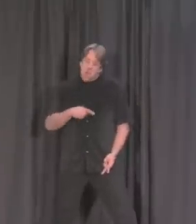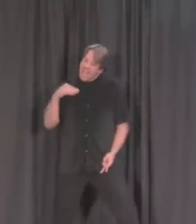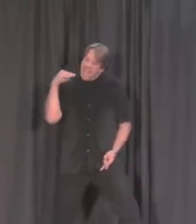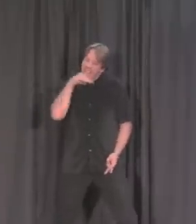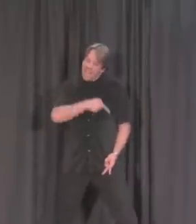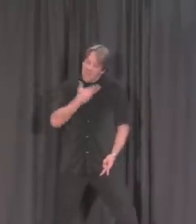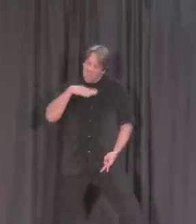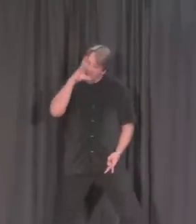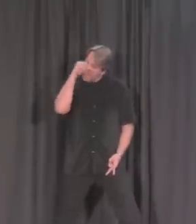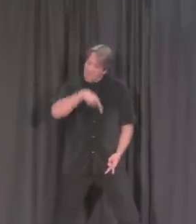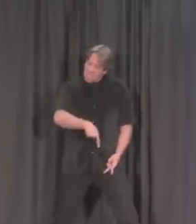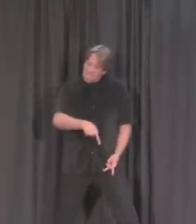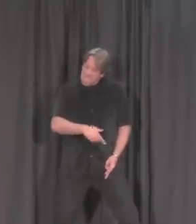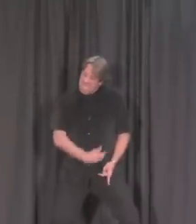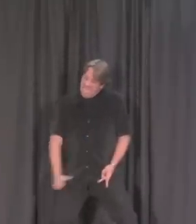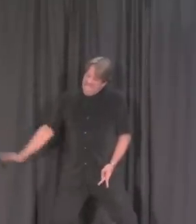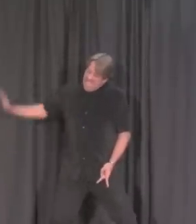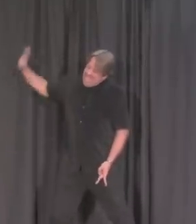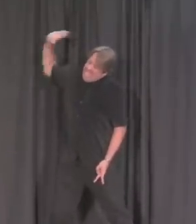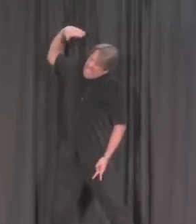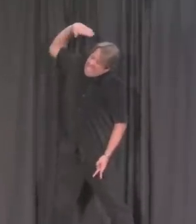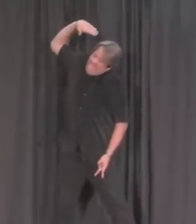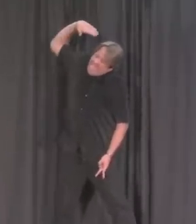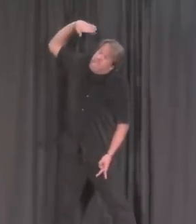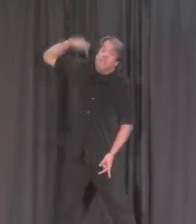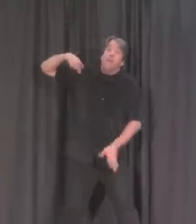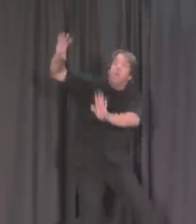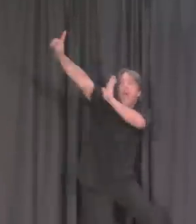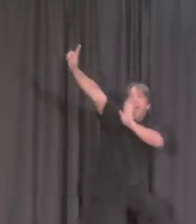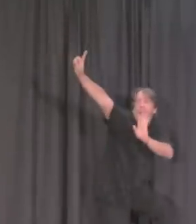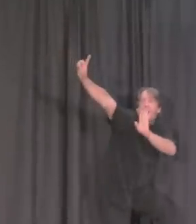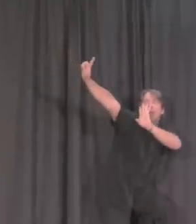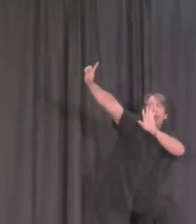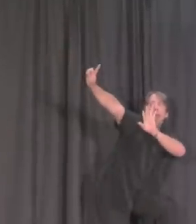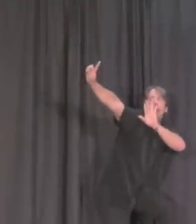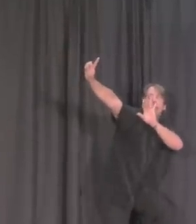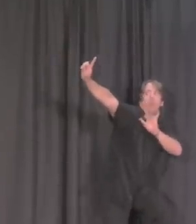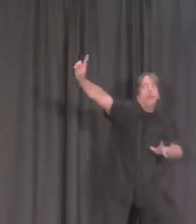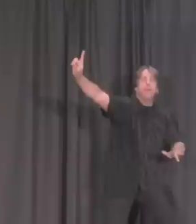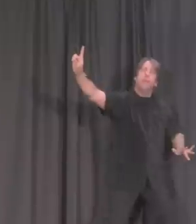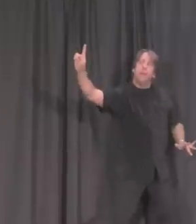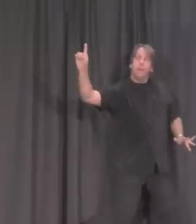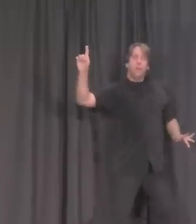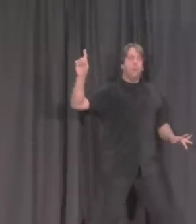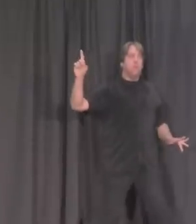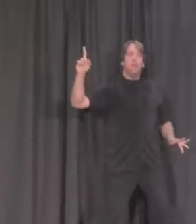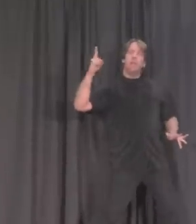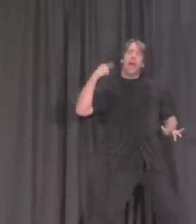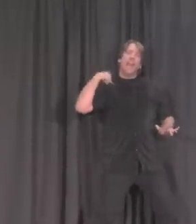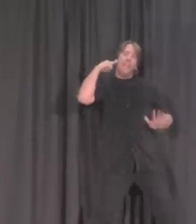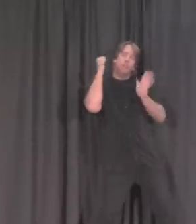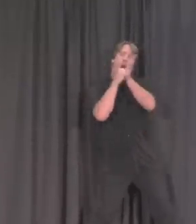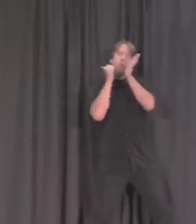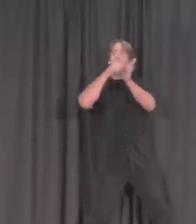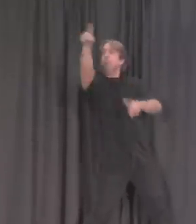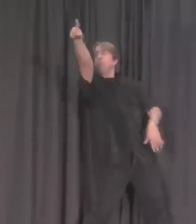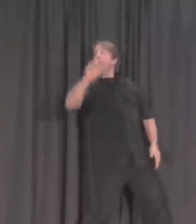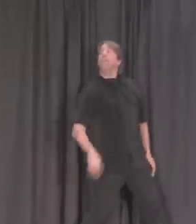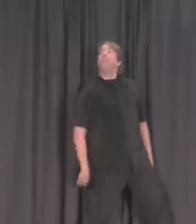My mother went, Keith, you lie, you bad boy, you. And I went, hold on, mom. I hear knocking at the